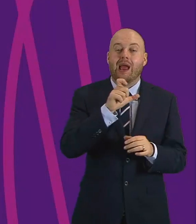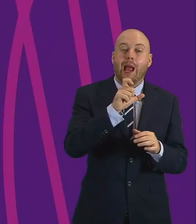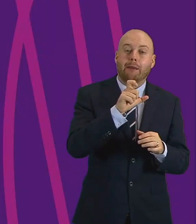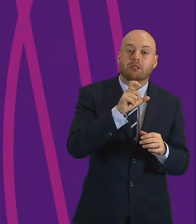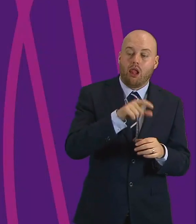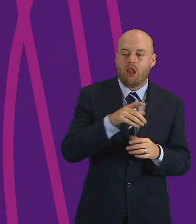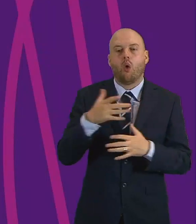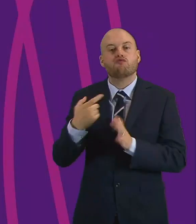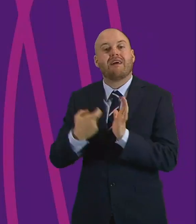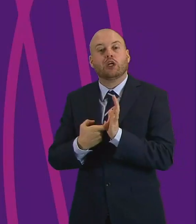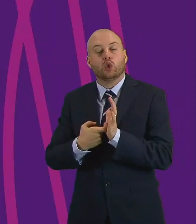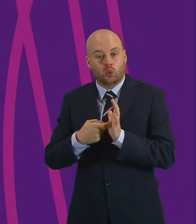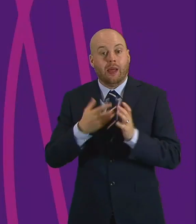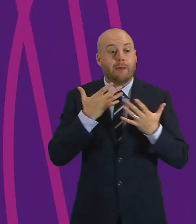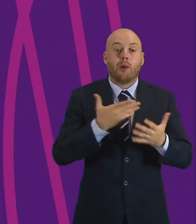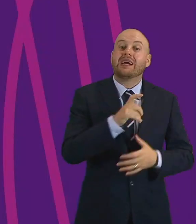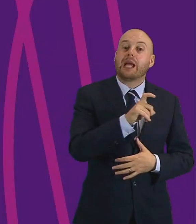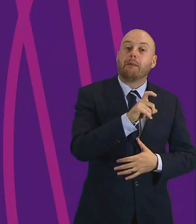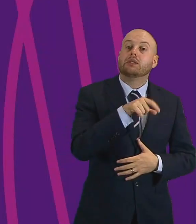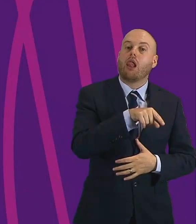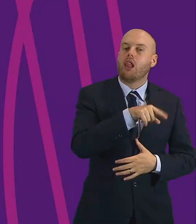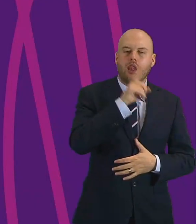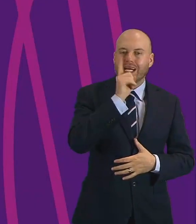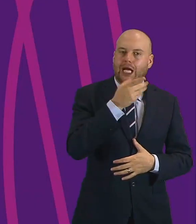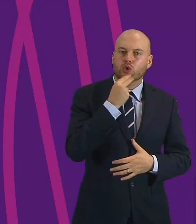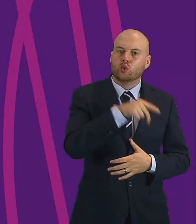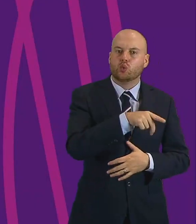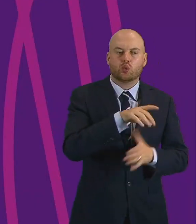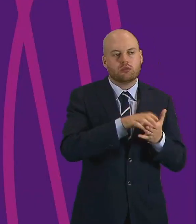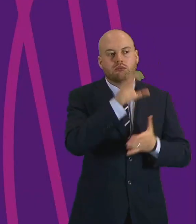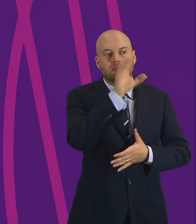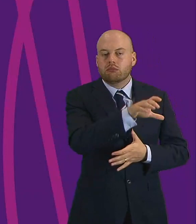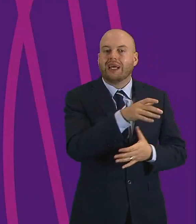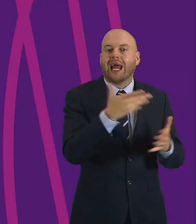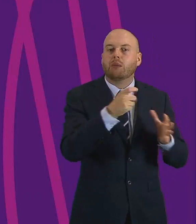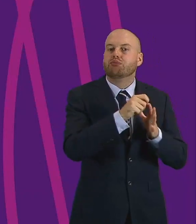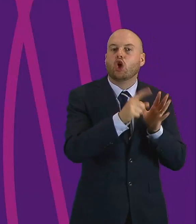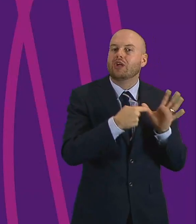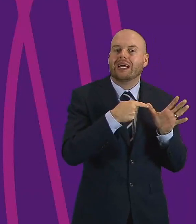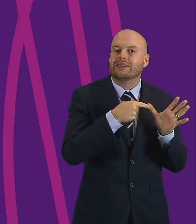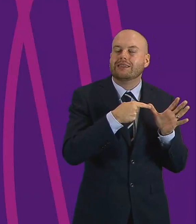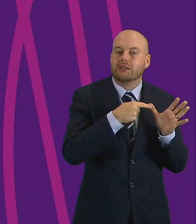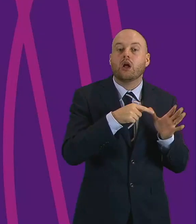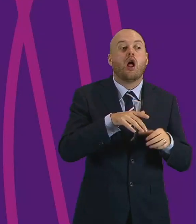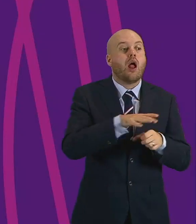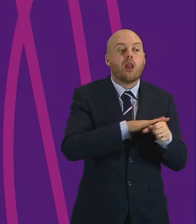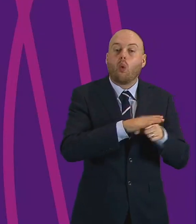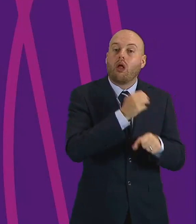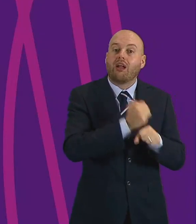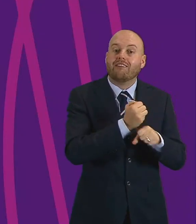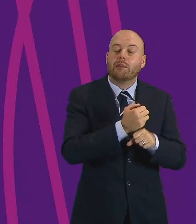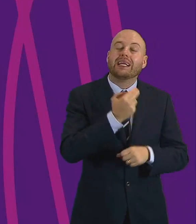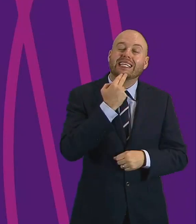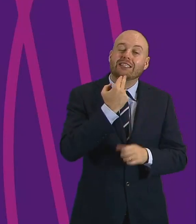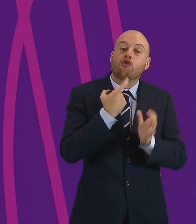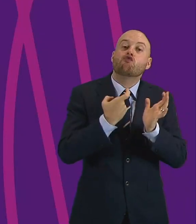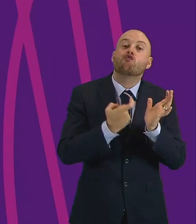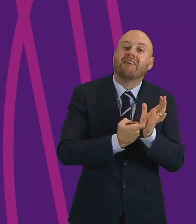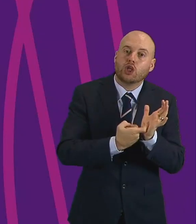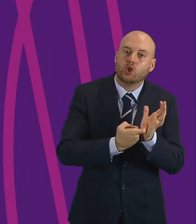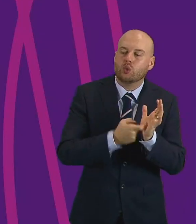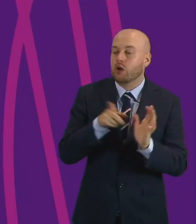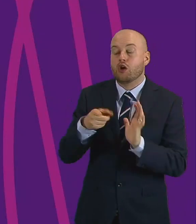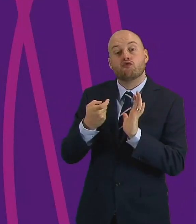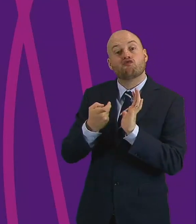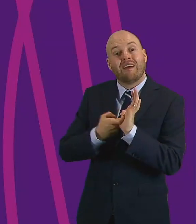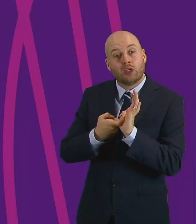capital underspend from those projects to meet the revenue shortfalls. Local government needs revenue, businesses need revenue, the NHS